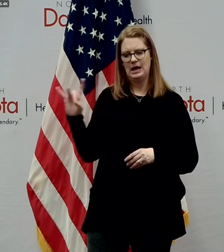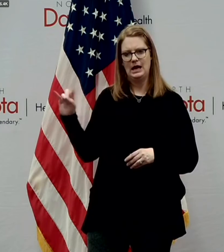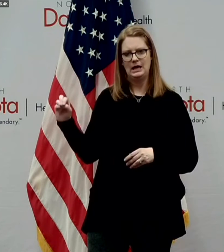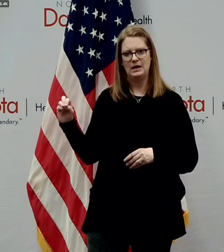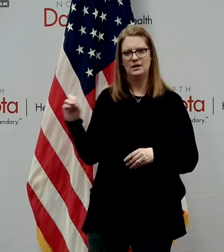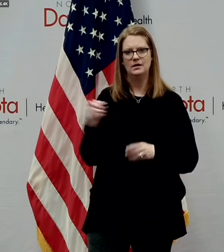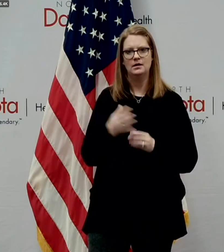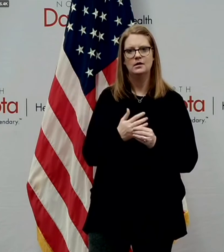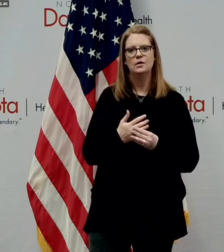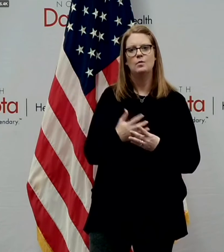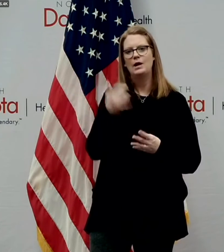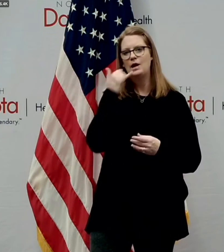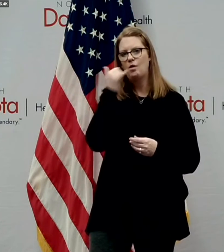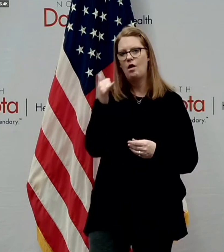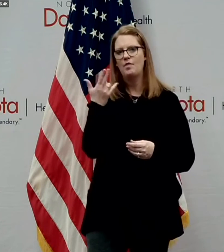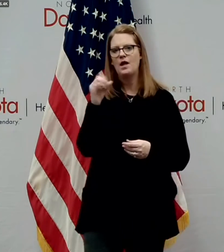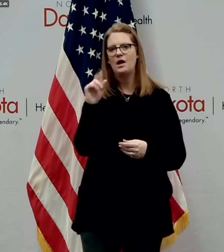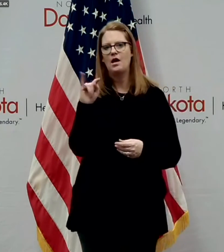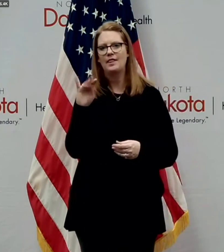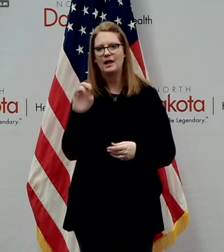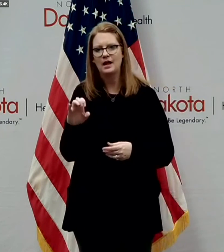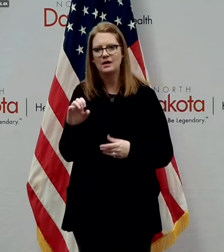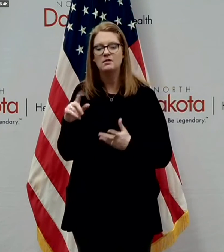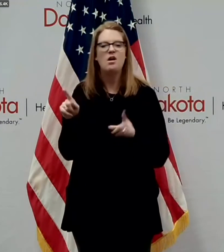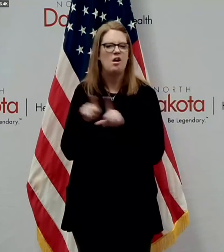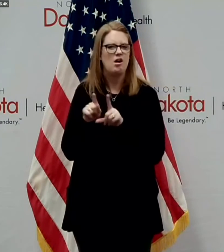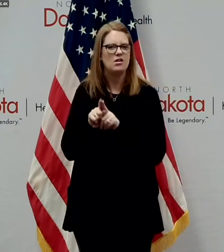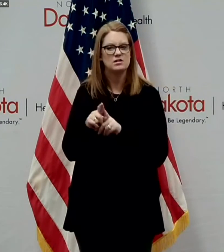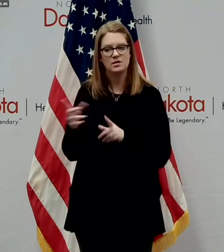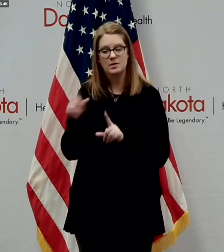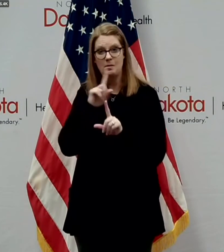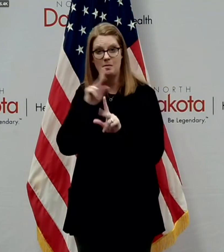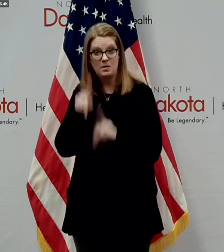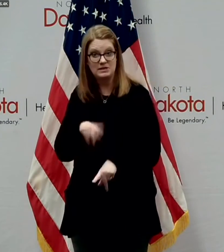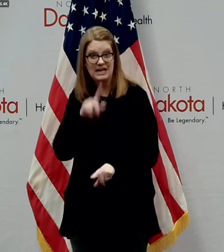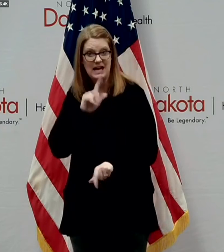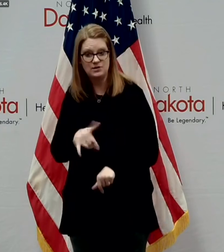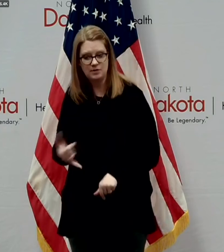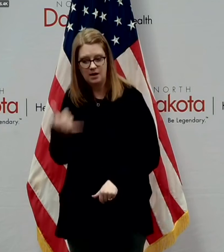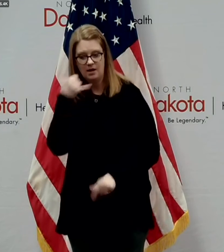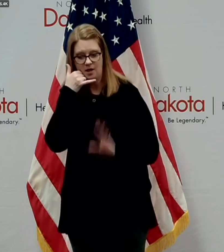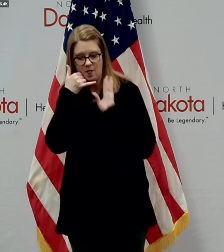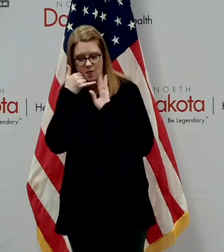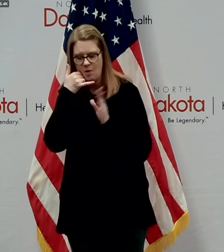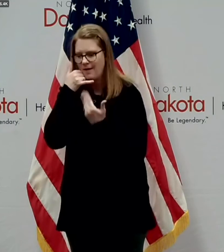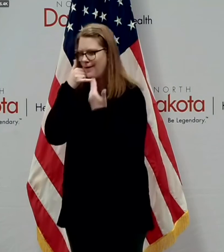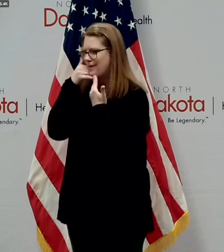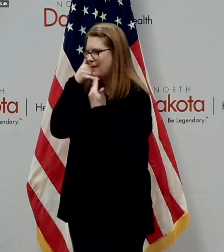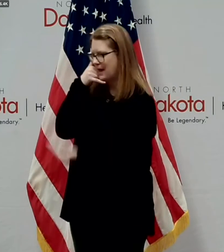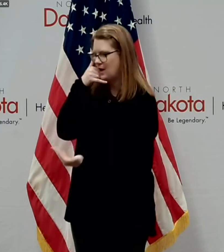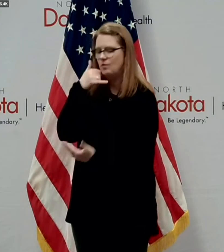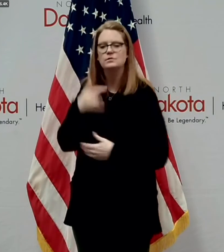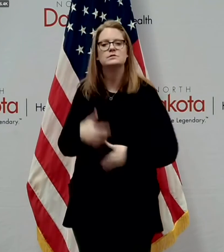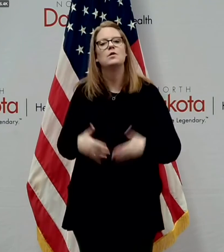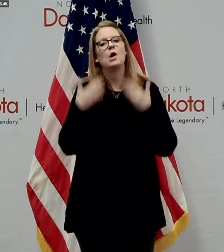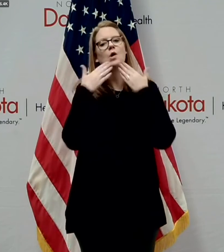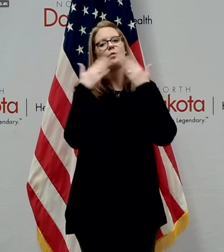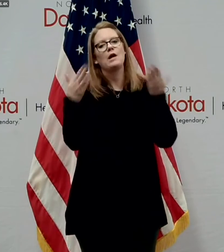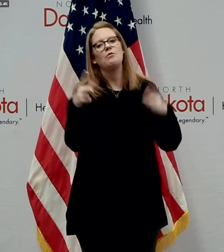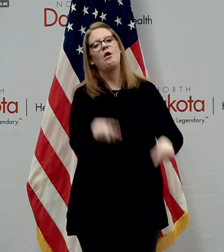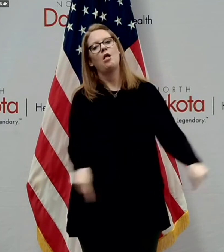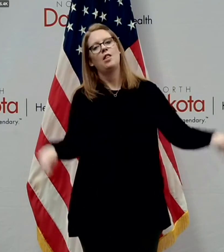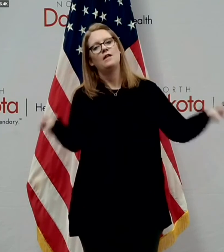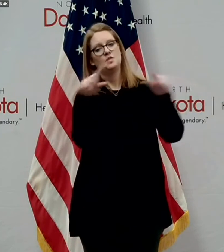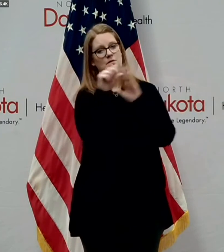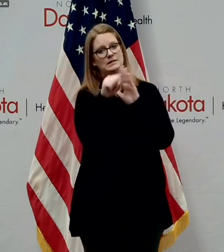1-866-207-2880. When you call that hotline, take a minute and say thanks to the person that answers the phone. So with that, we say gratitude to everybody in the state